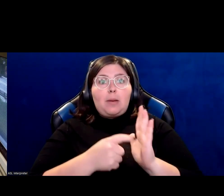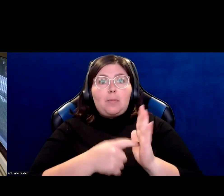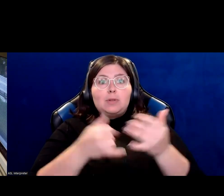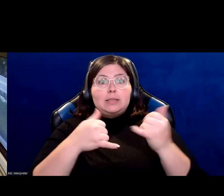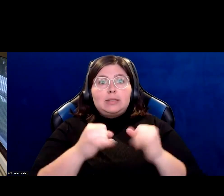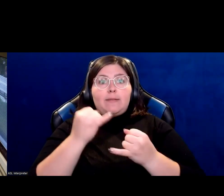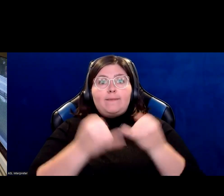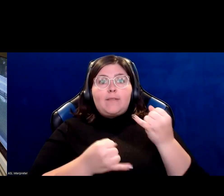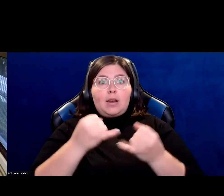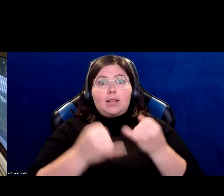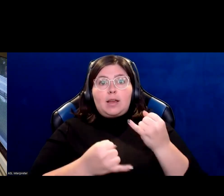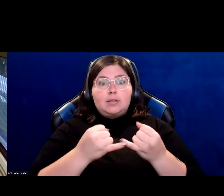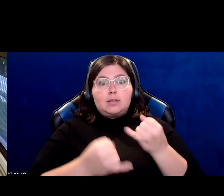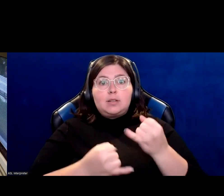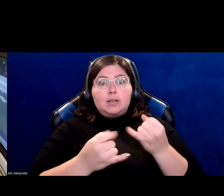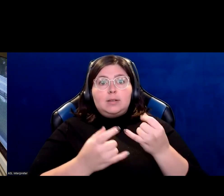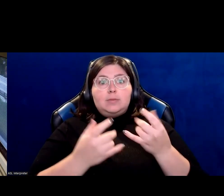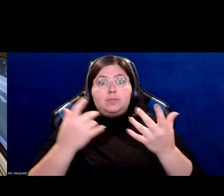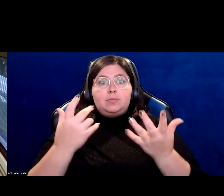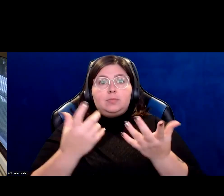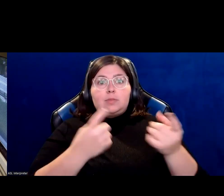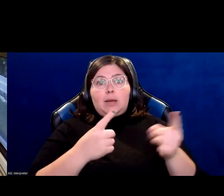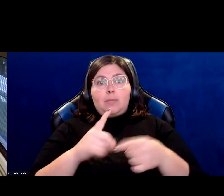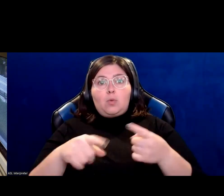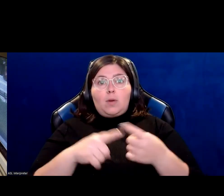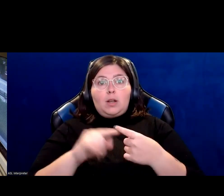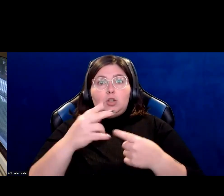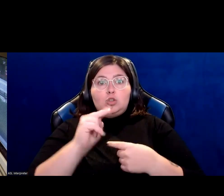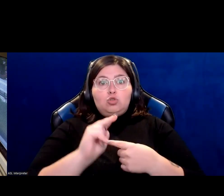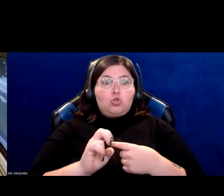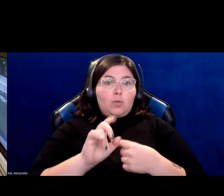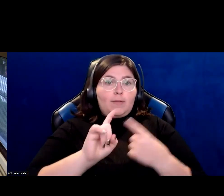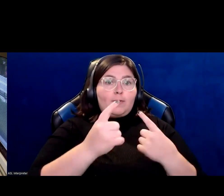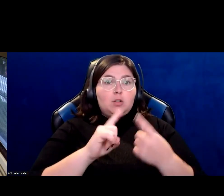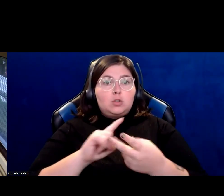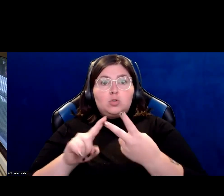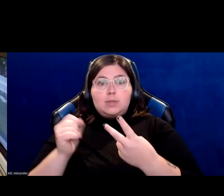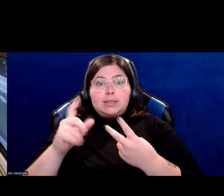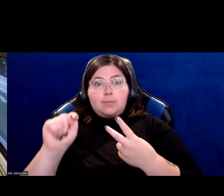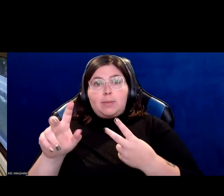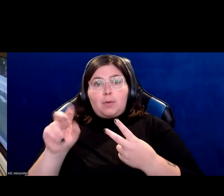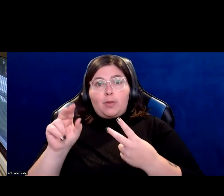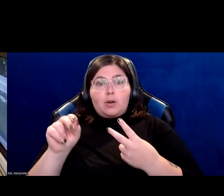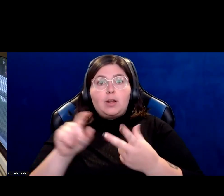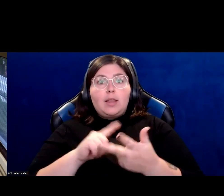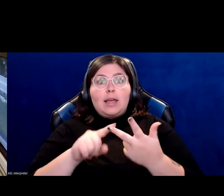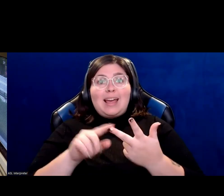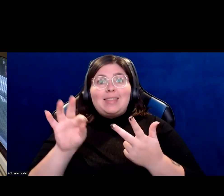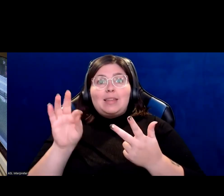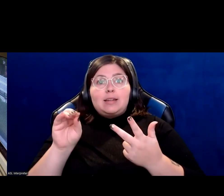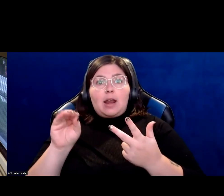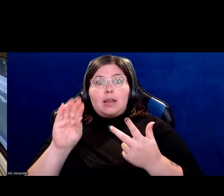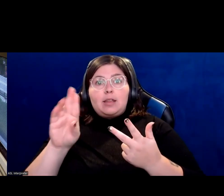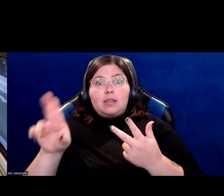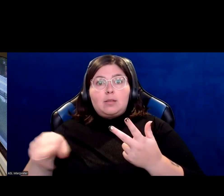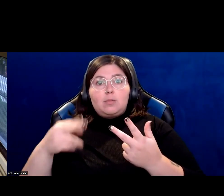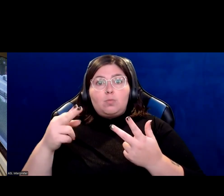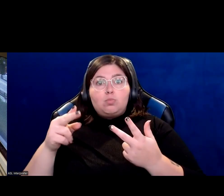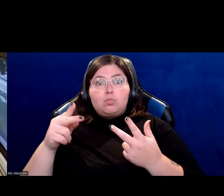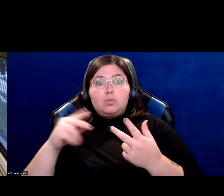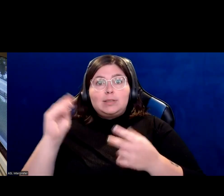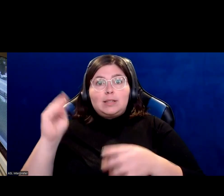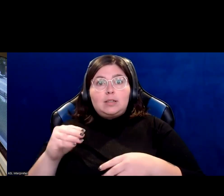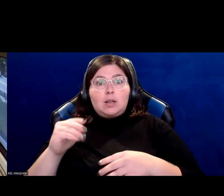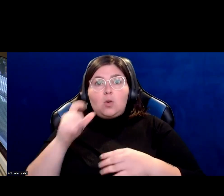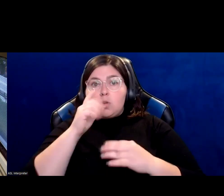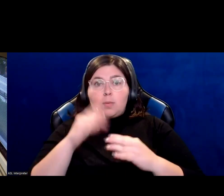finalized. It took place from June 1st to September 30th of this year. And the 90th percentile that we anticipate will be no greater